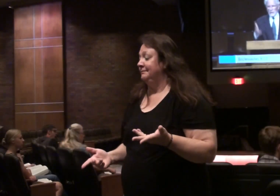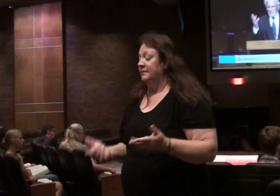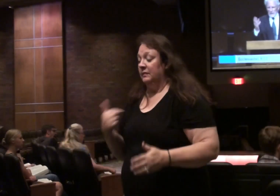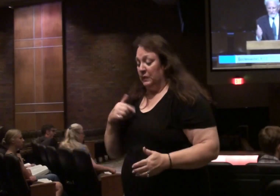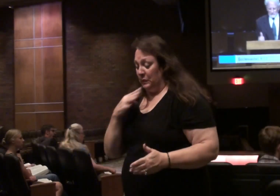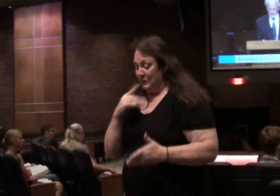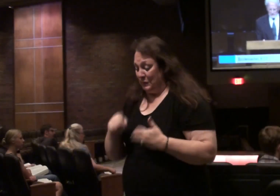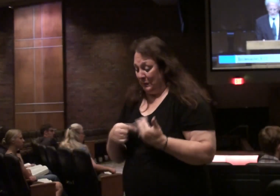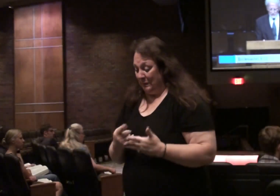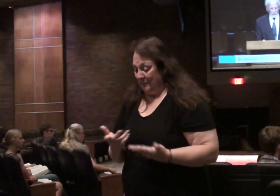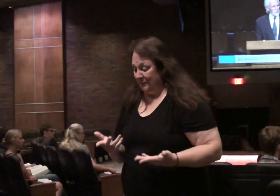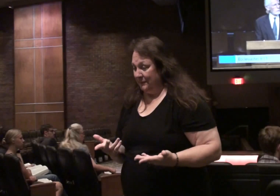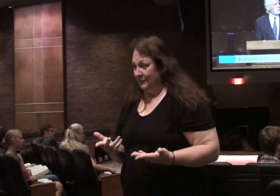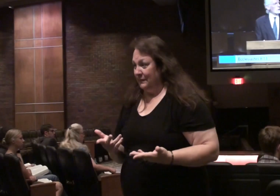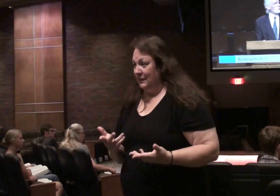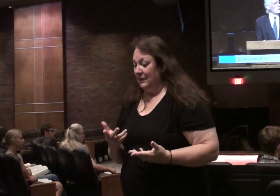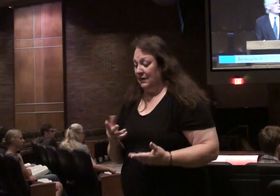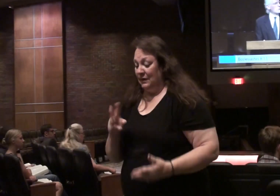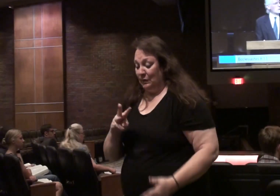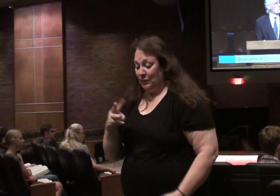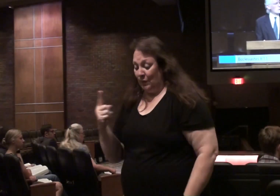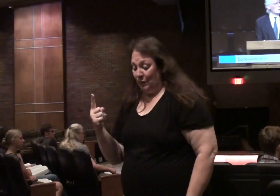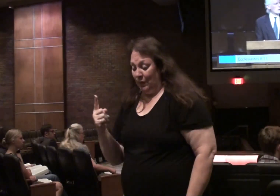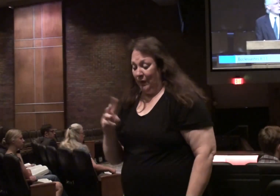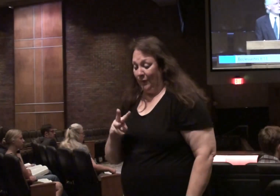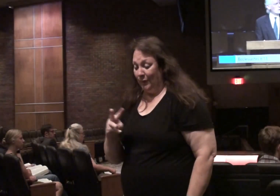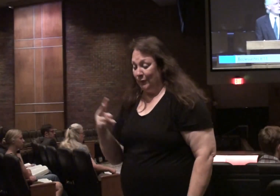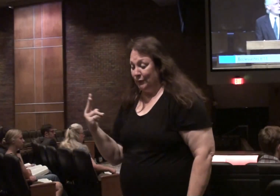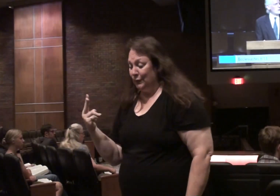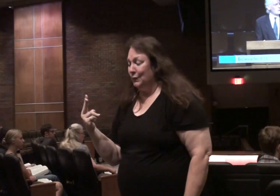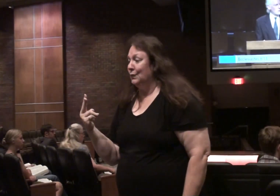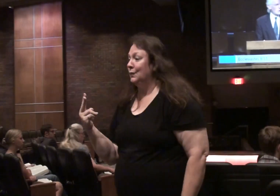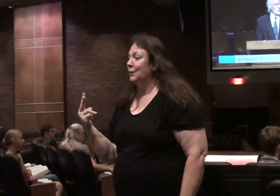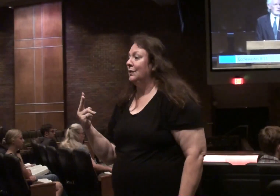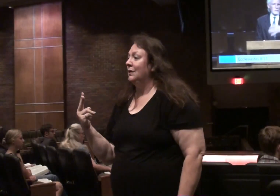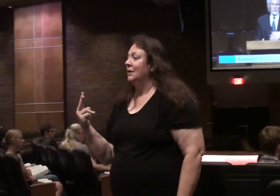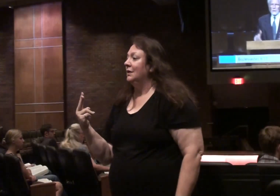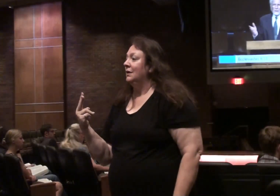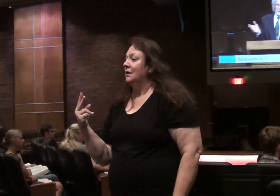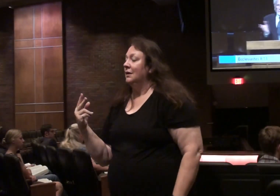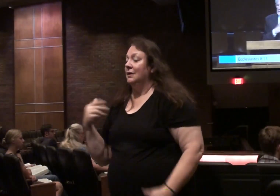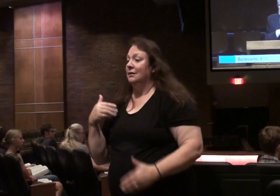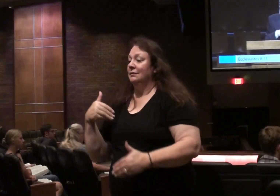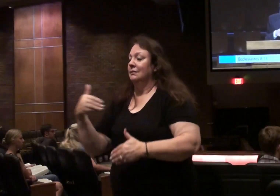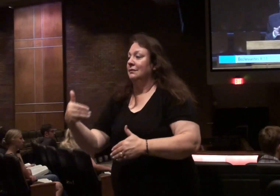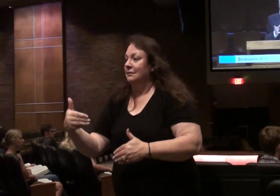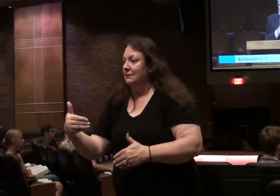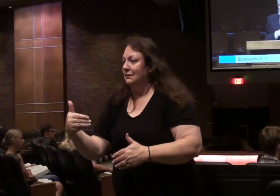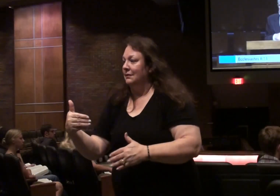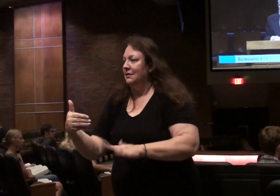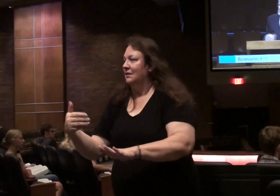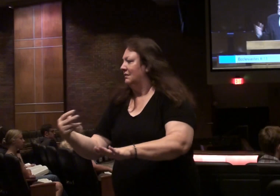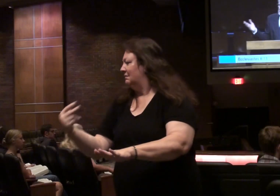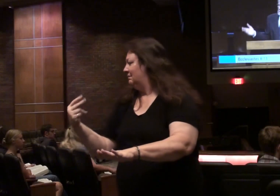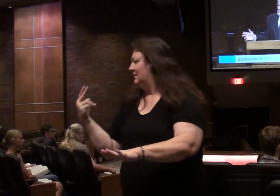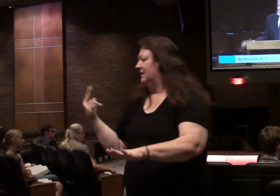We talk about World War I and World War II. With a generation coming up, that's history. They